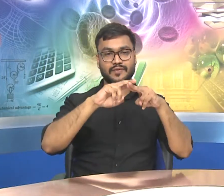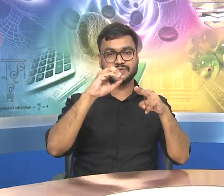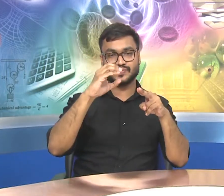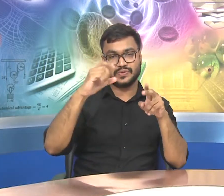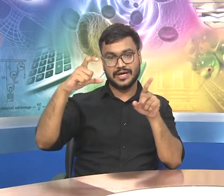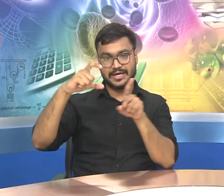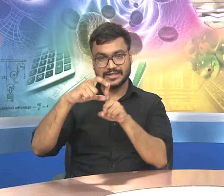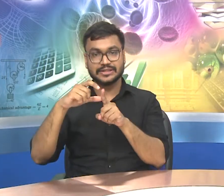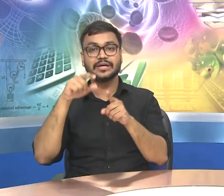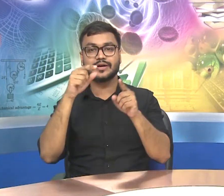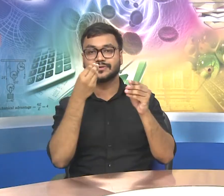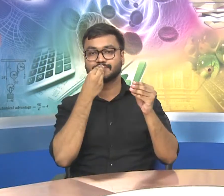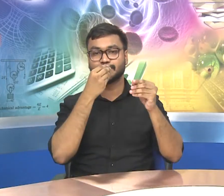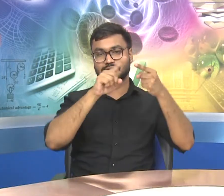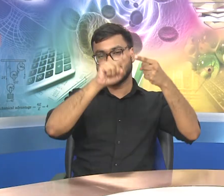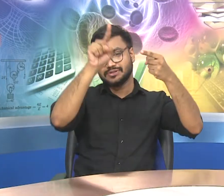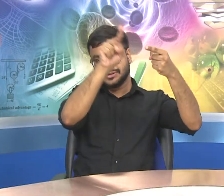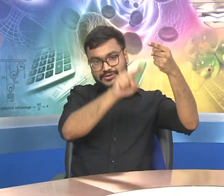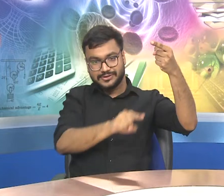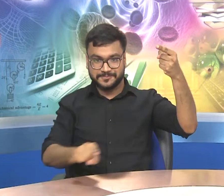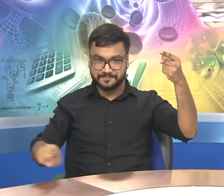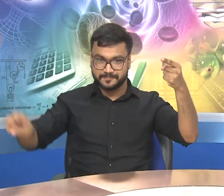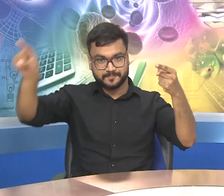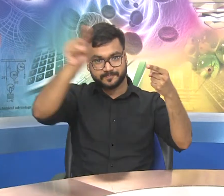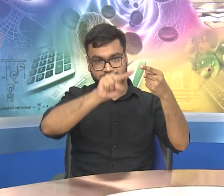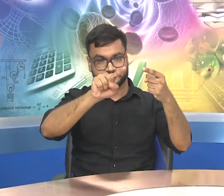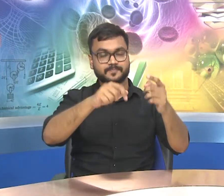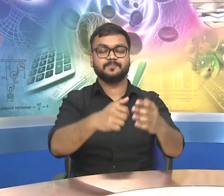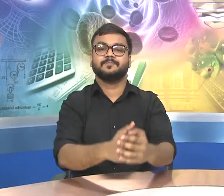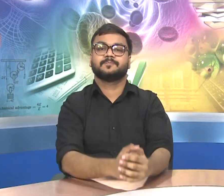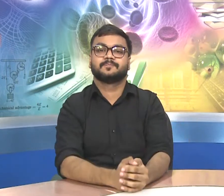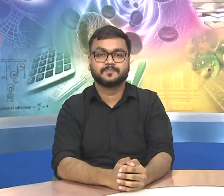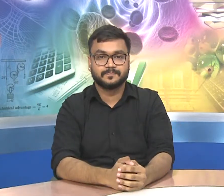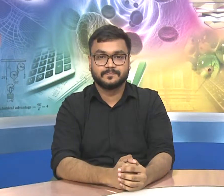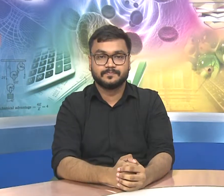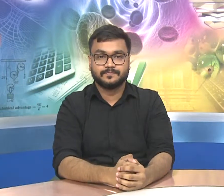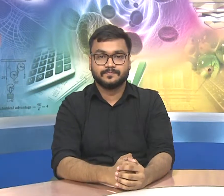.3.1 we are going to know about food chain.